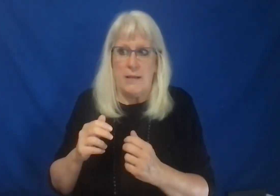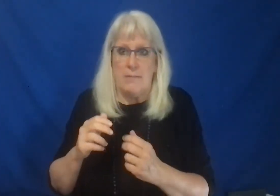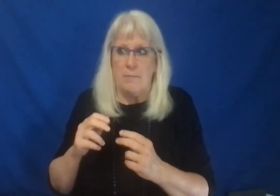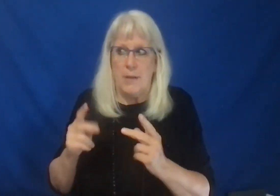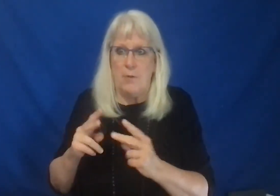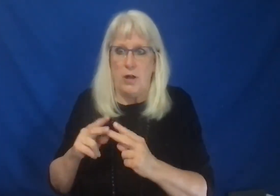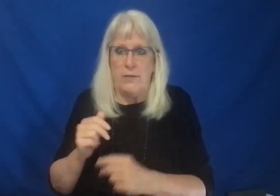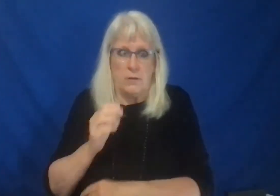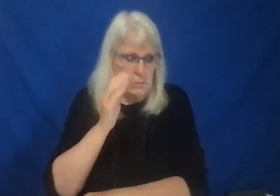one intervened.